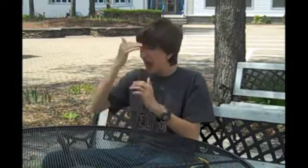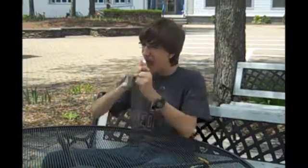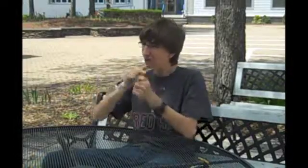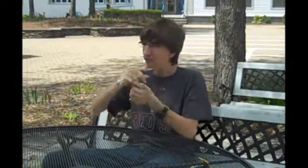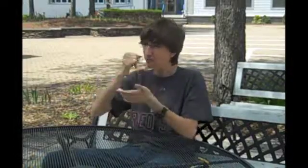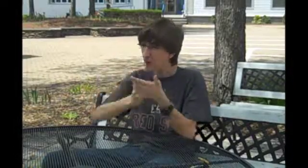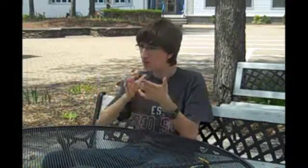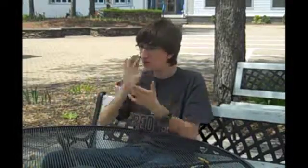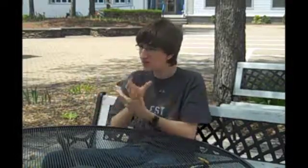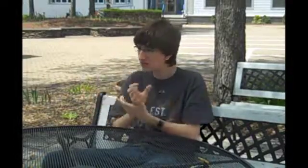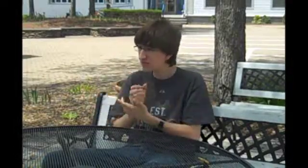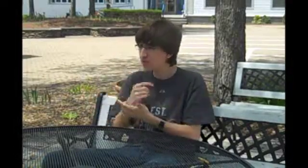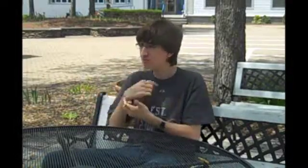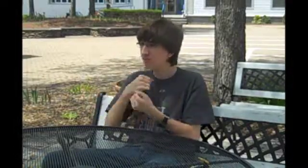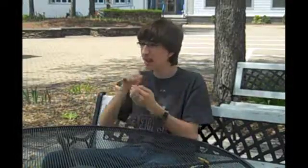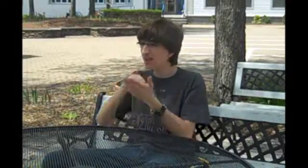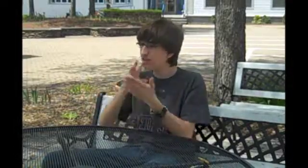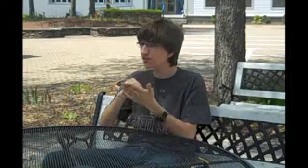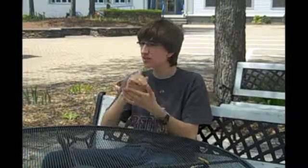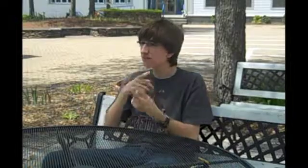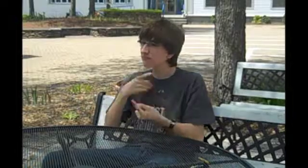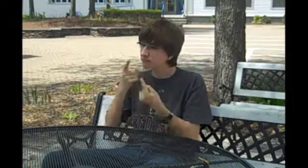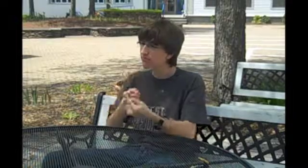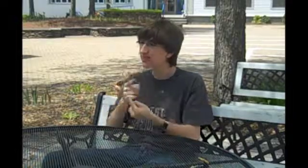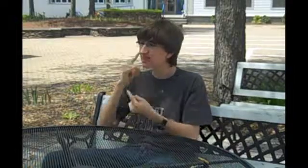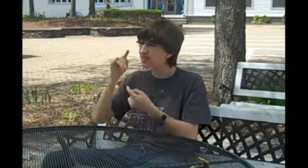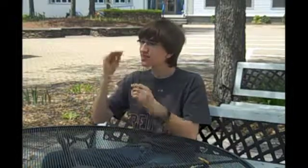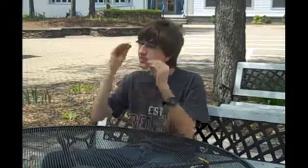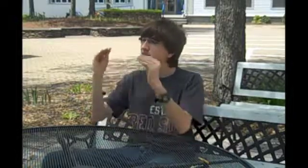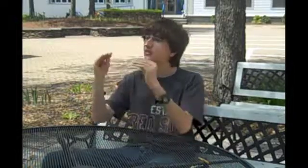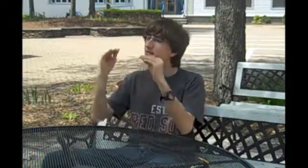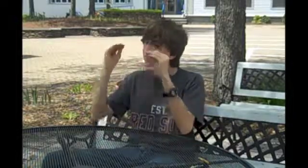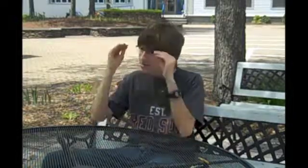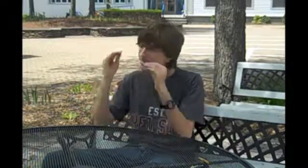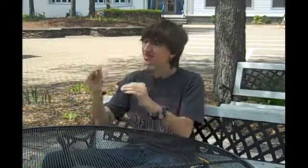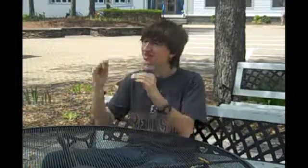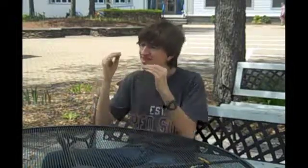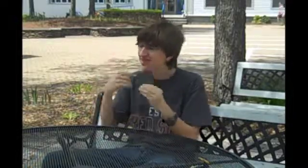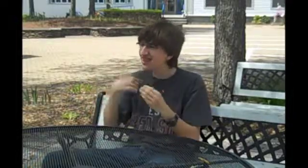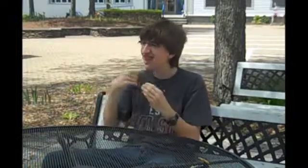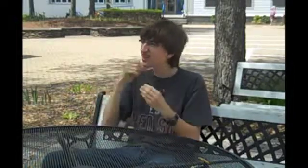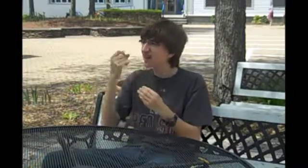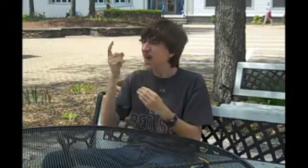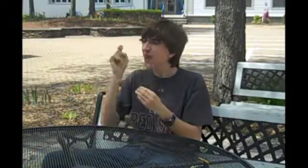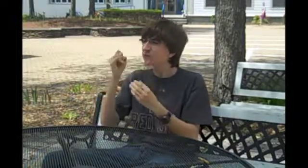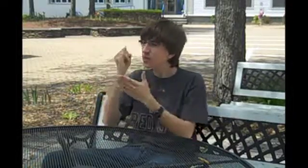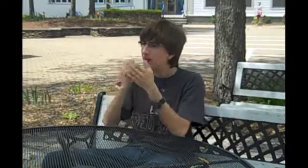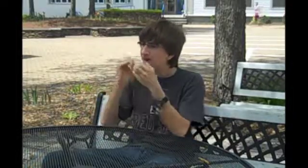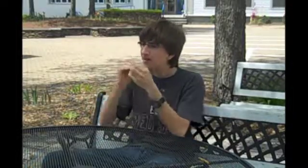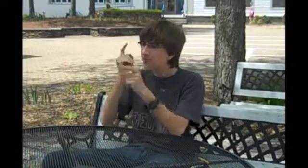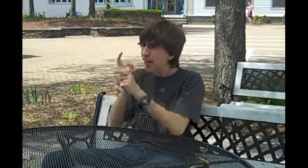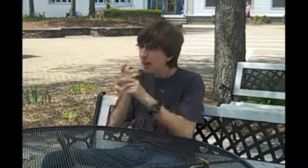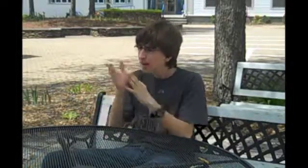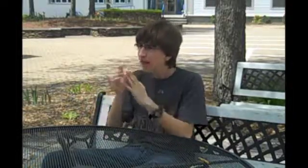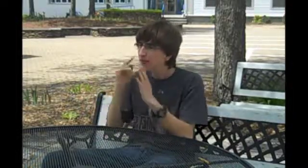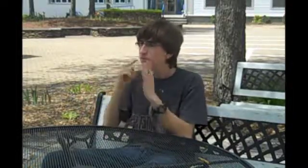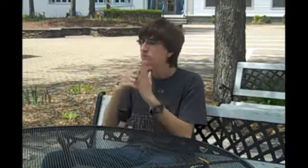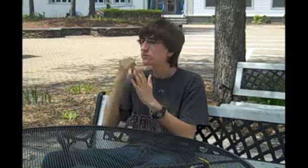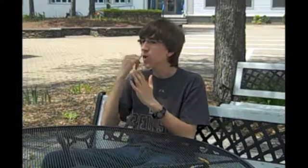Chinese characters. And so you really need to know exactly what the symbols represent. You